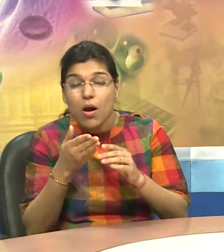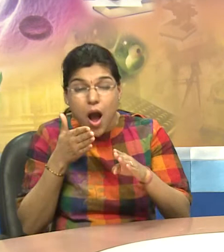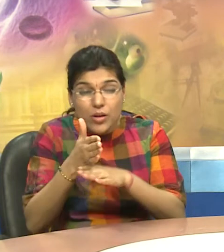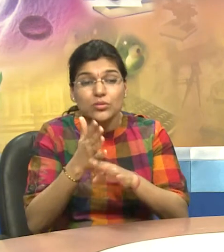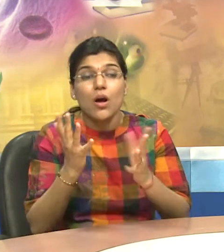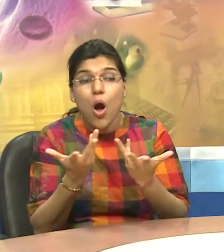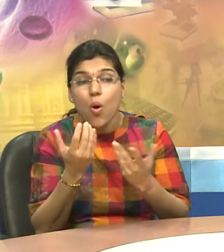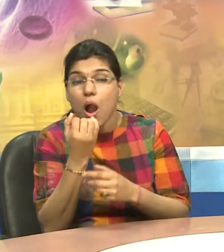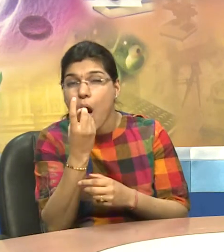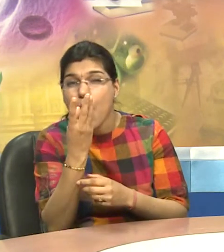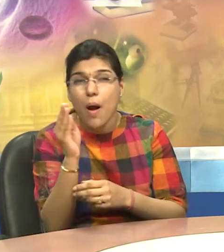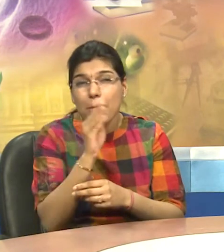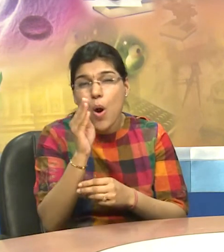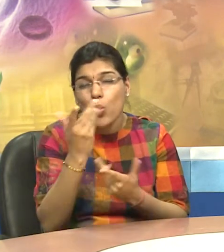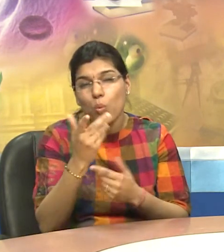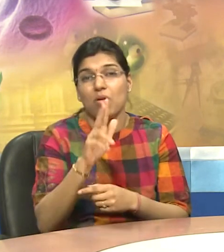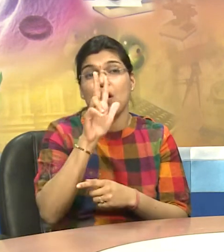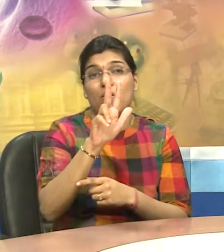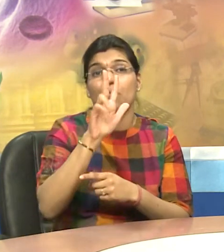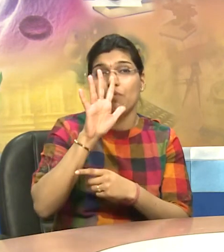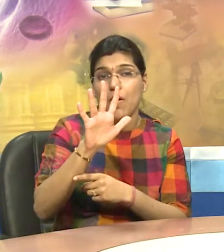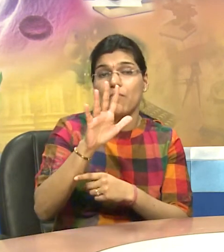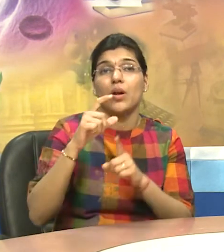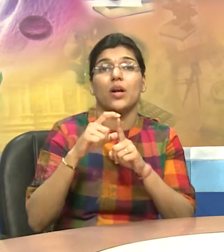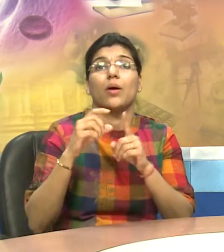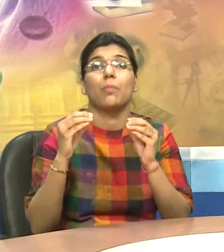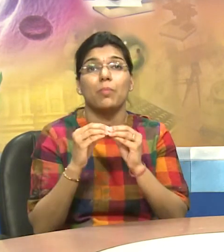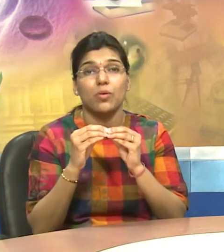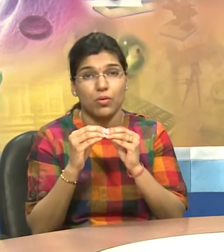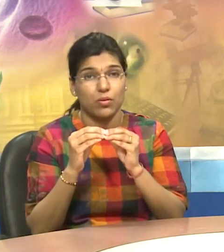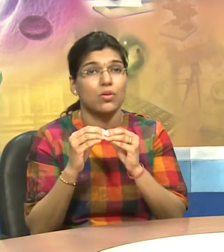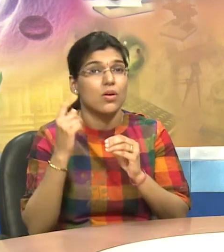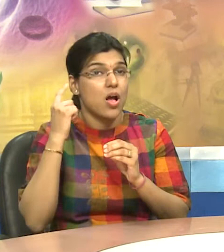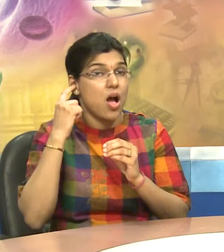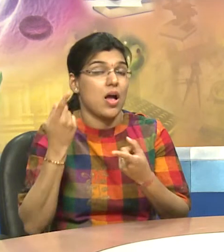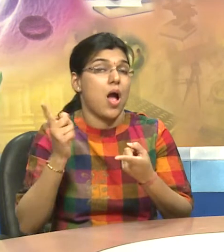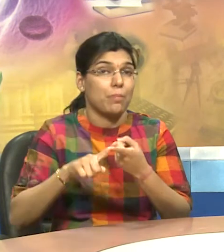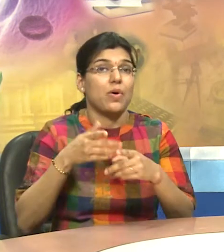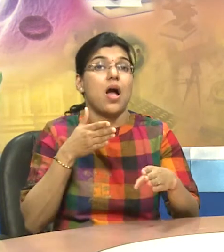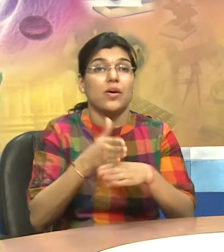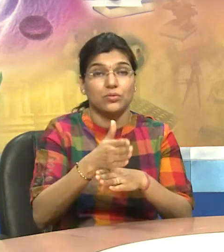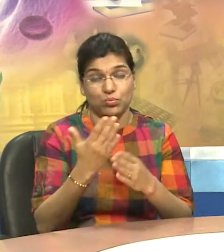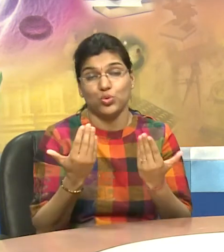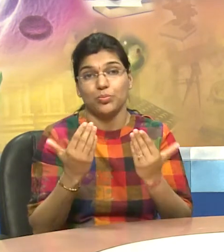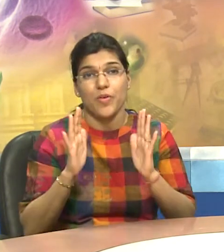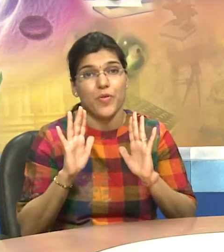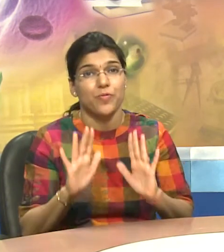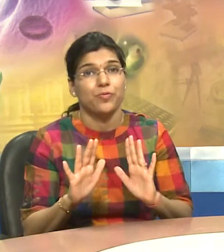it may hurtful to our ear. It will range between 85 decibels.